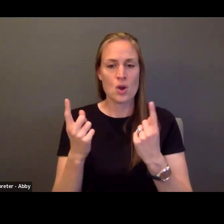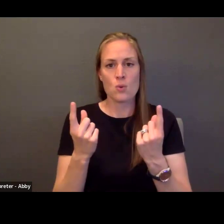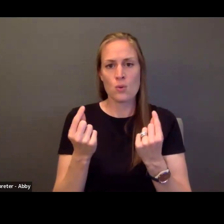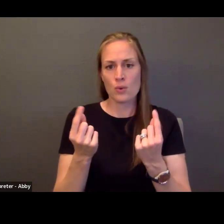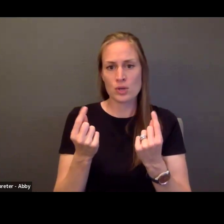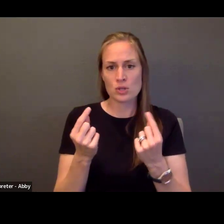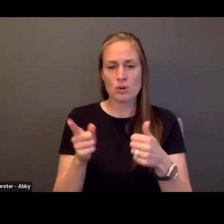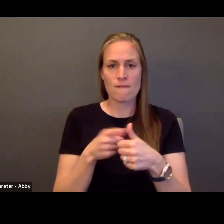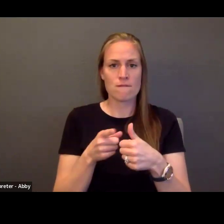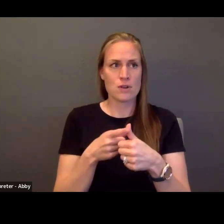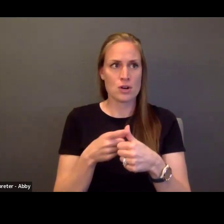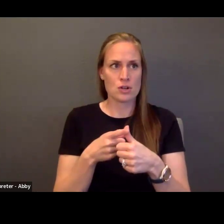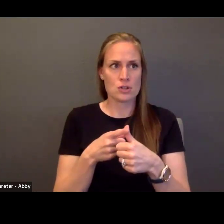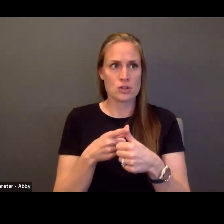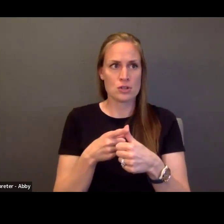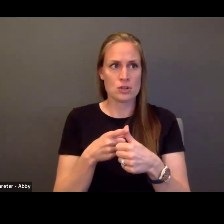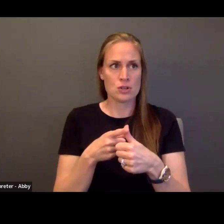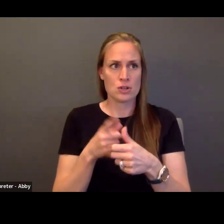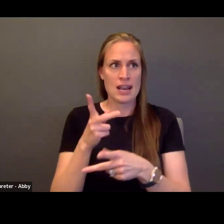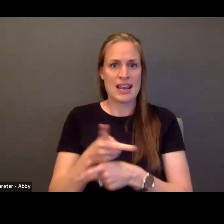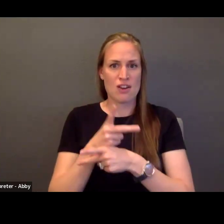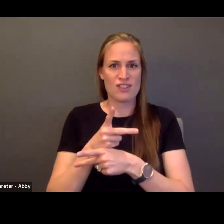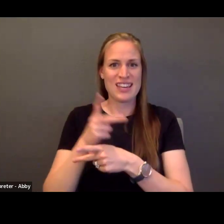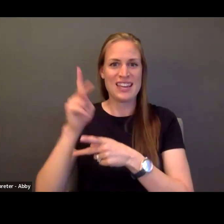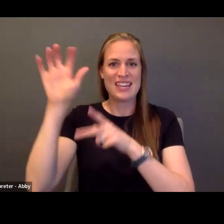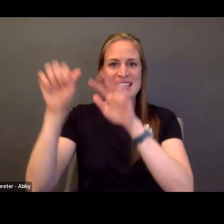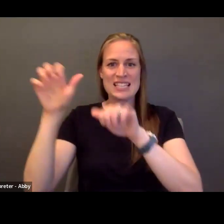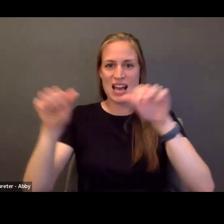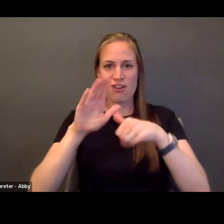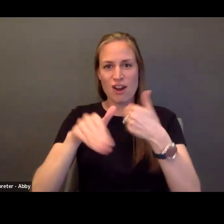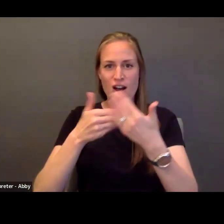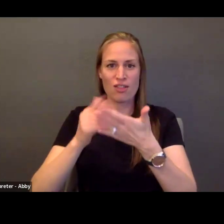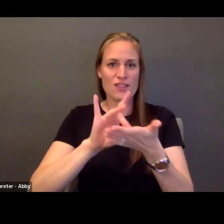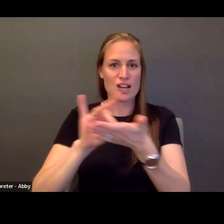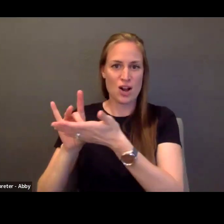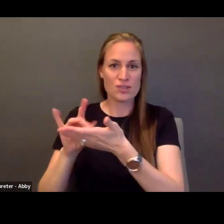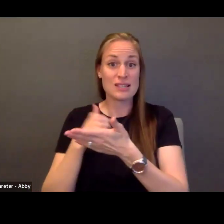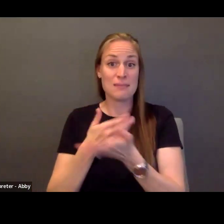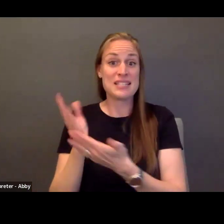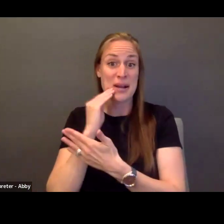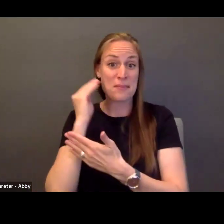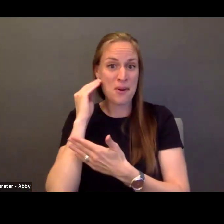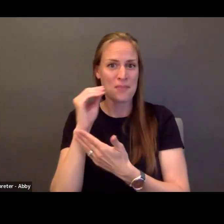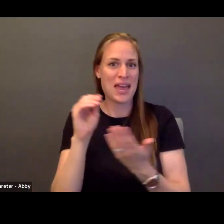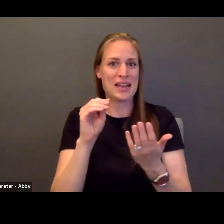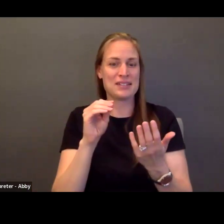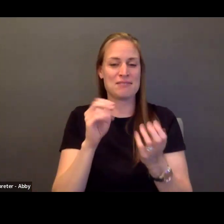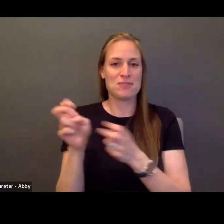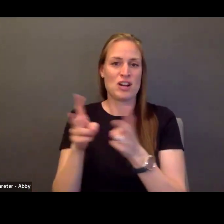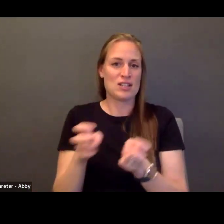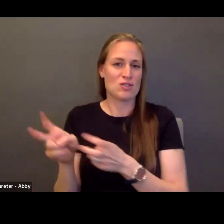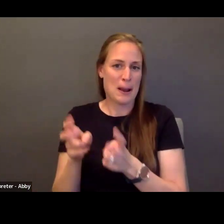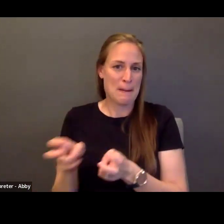first of all, carefully take down all of those sticky notes, and I'm gonna take those home and transcribe. Also, we